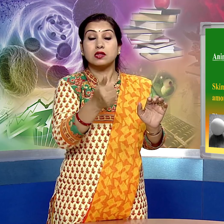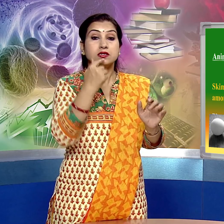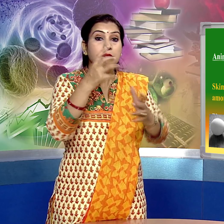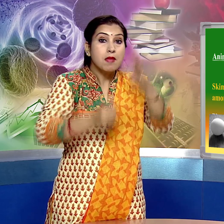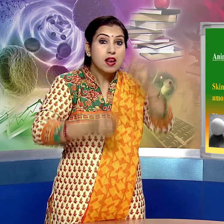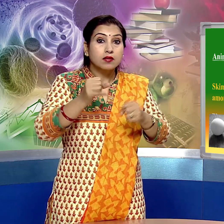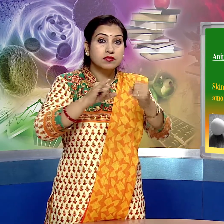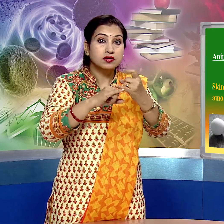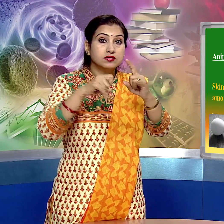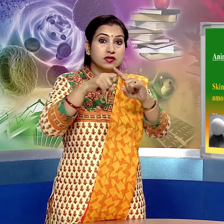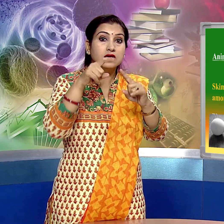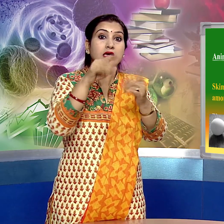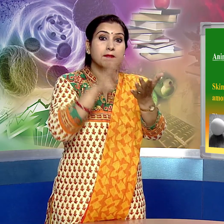Skim milk lack fat.